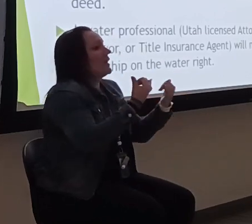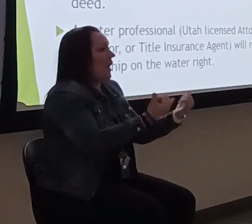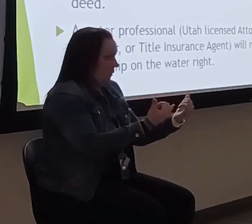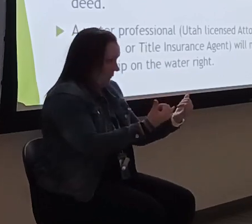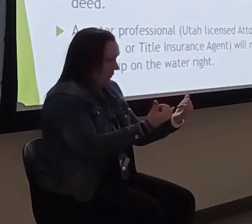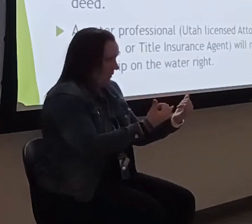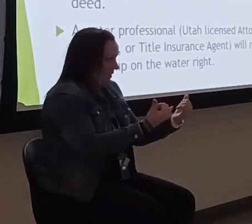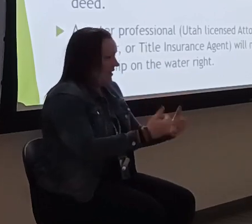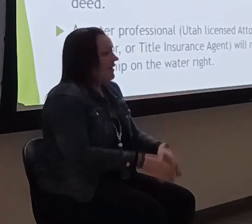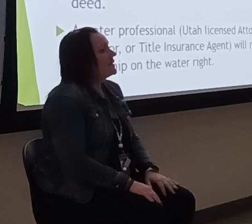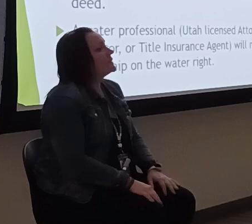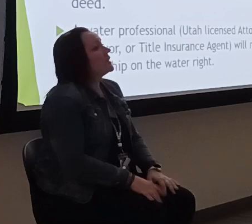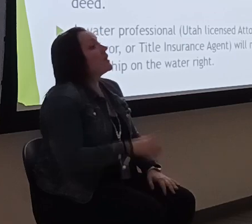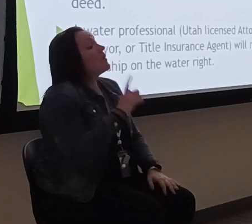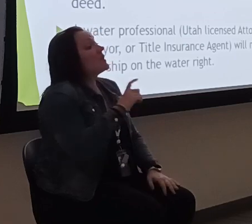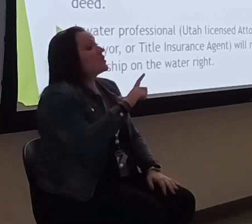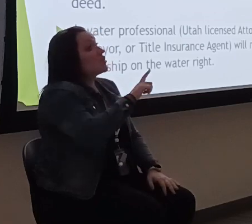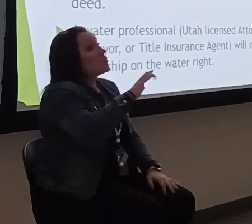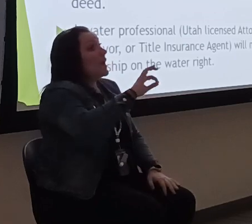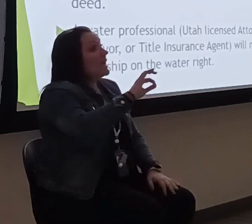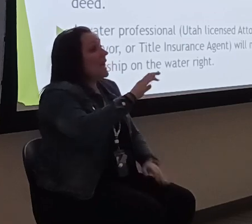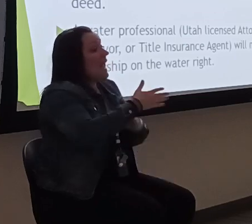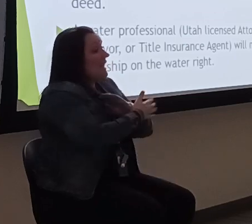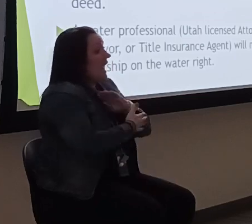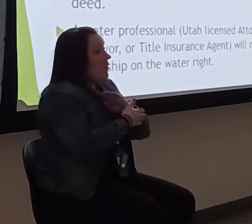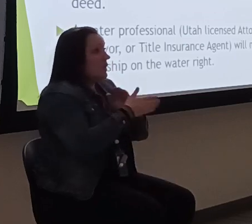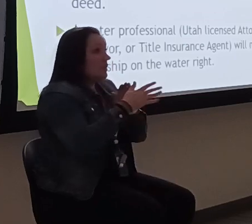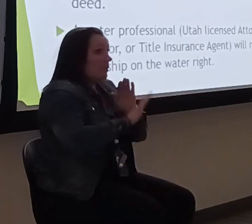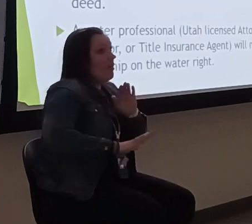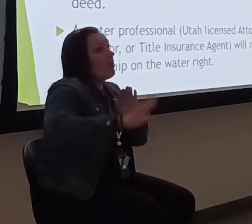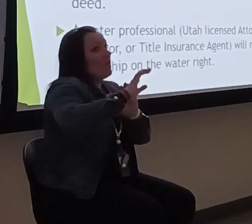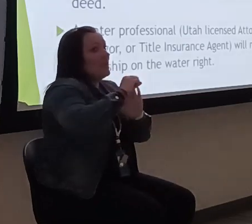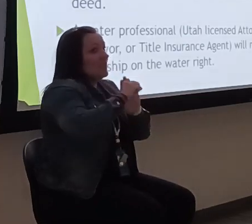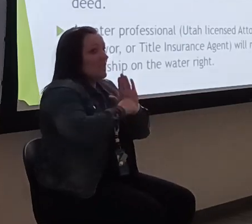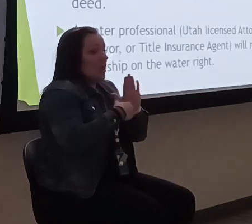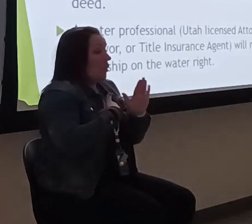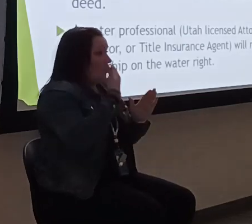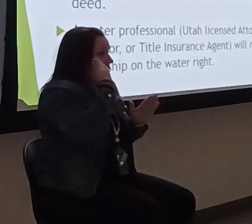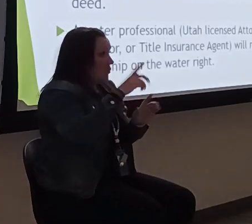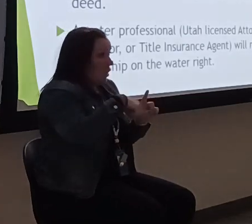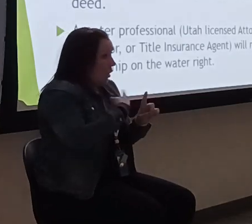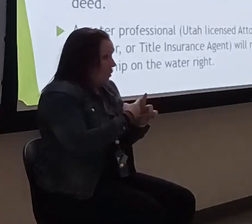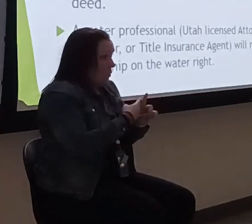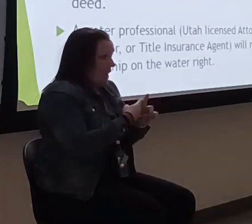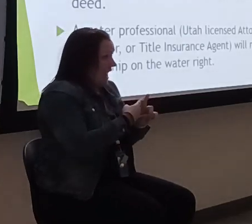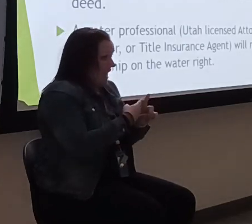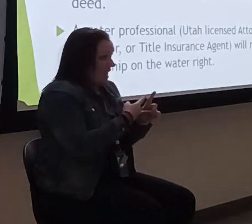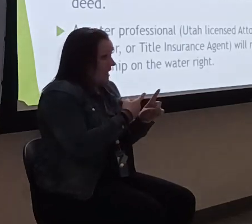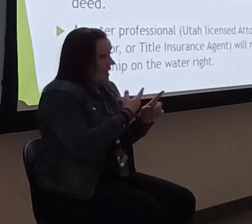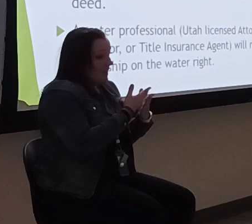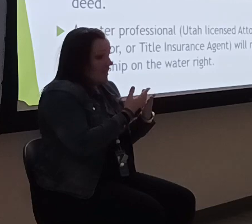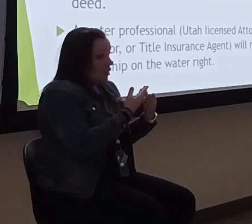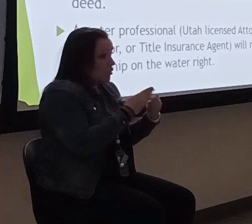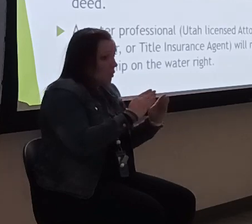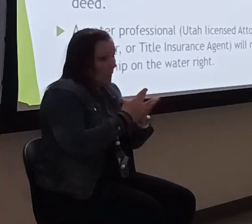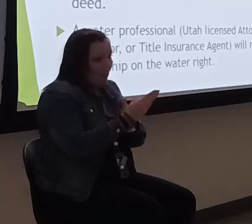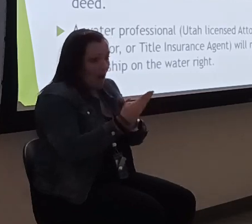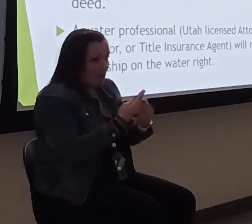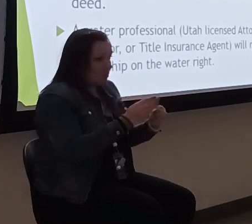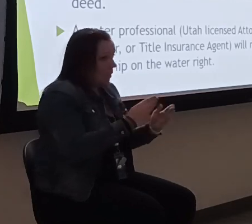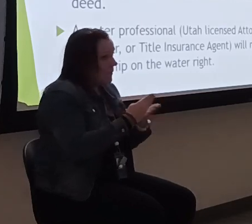So because there's 29 counties throughout the state, and we don't know when properties changed hands, we